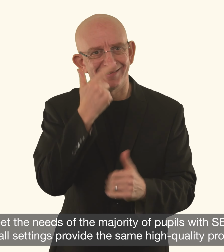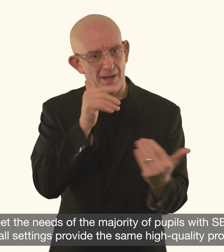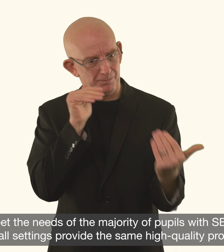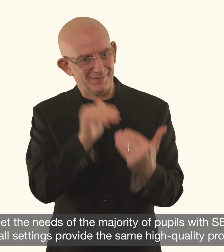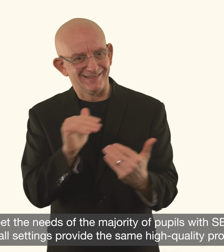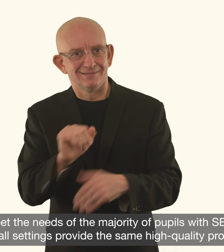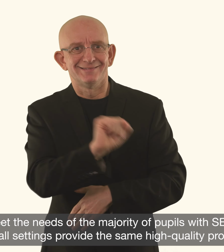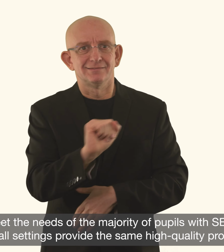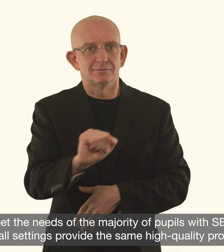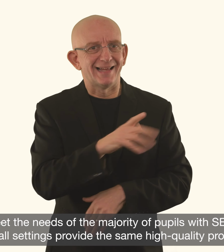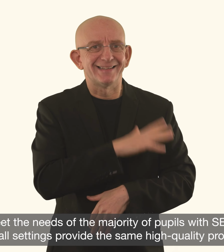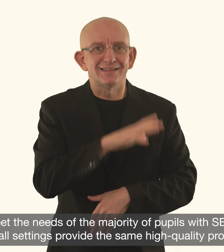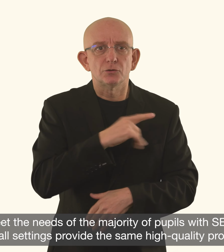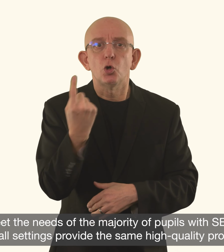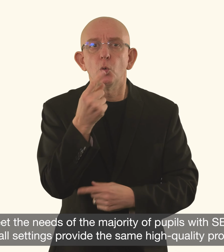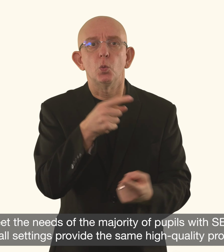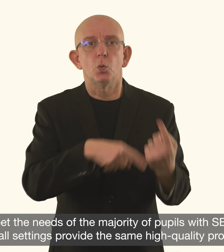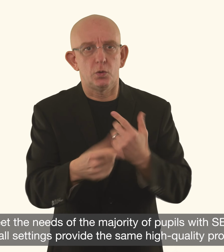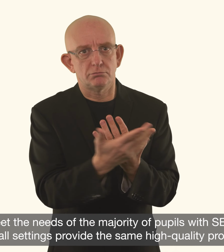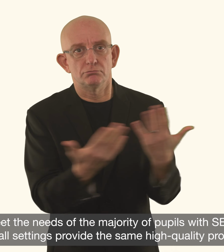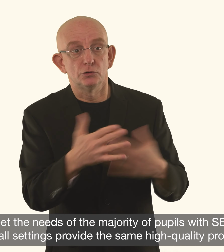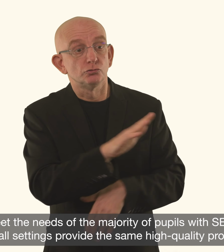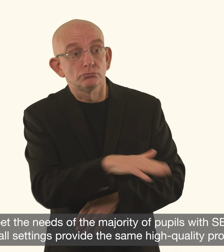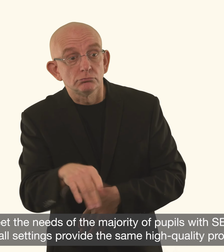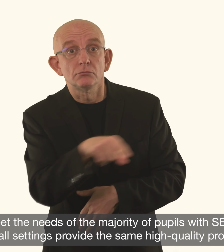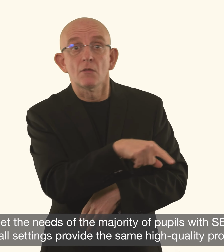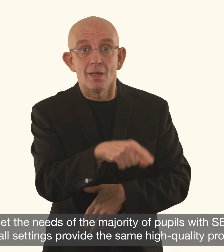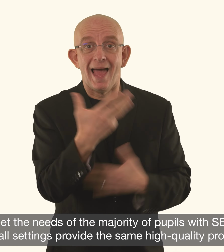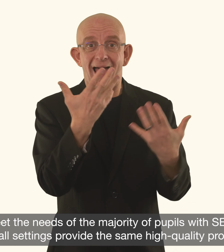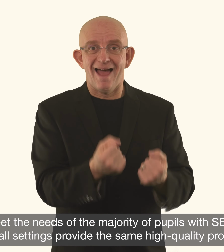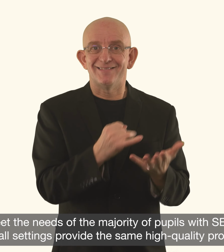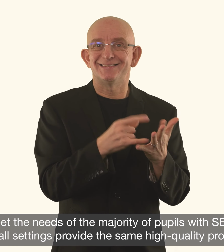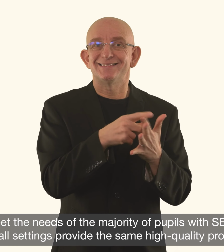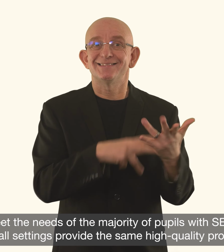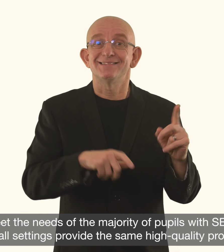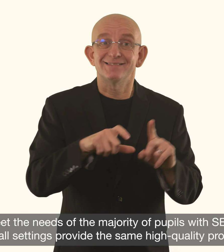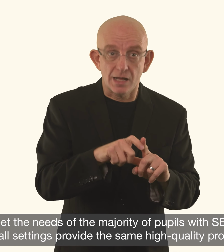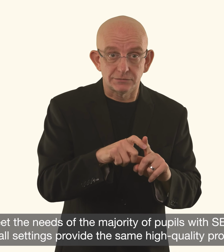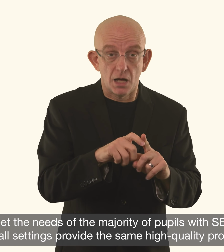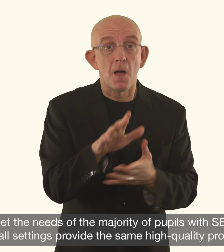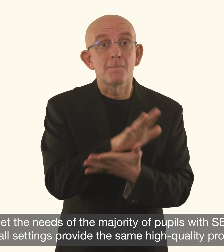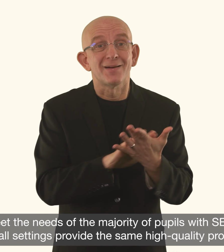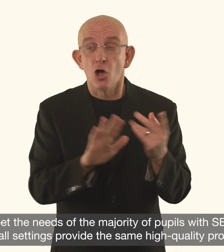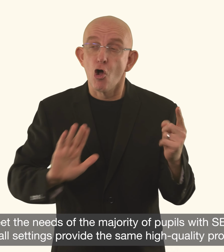To meet the needs of the majority of pupils with SEND so that all settings provide the same high quality provision.